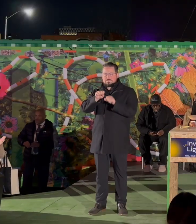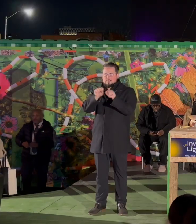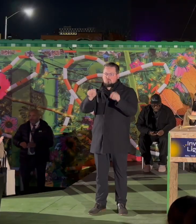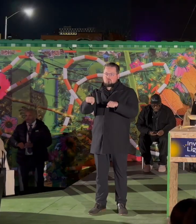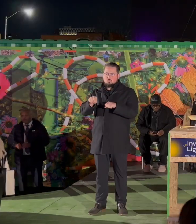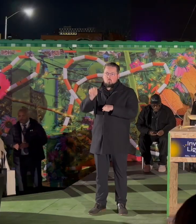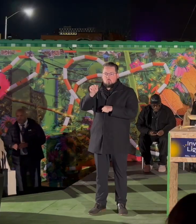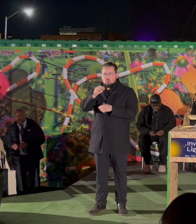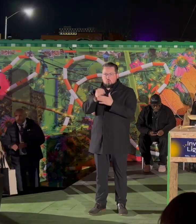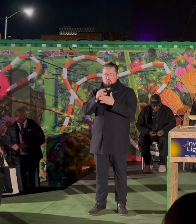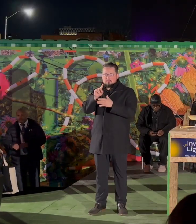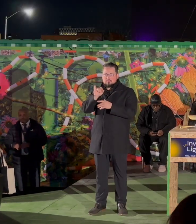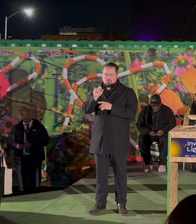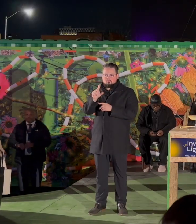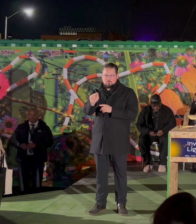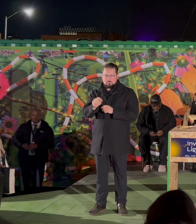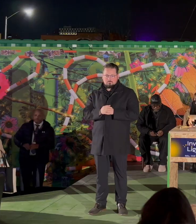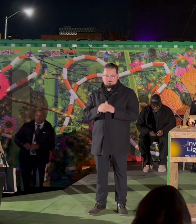Yeah. Woo.